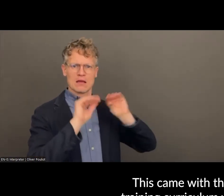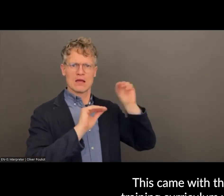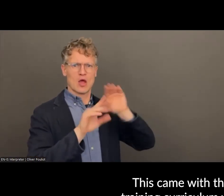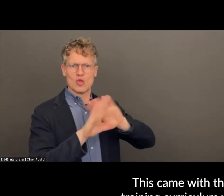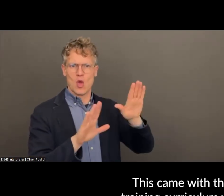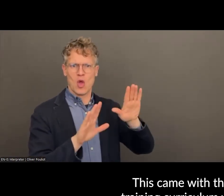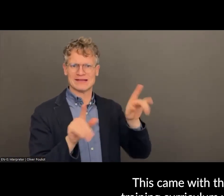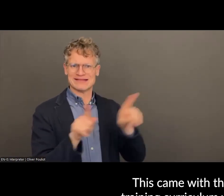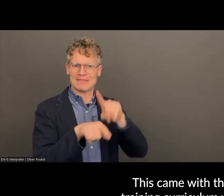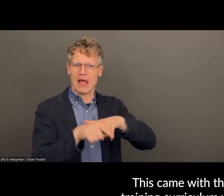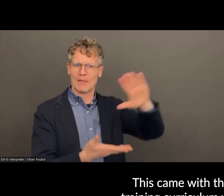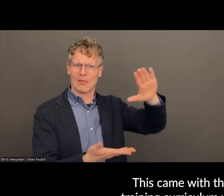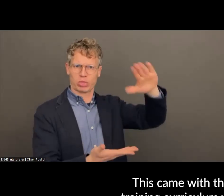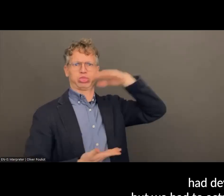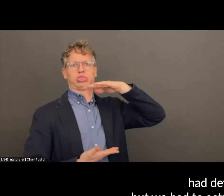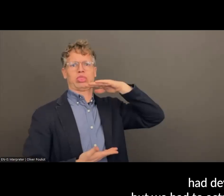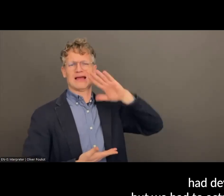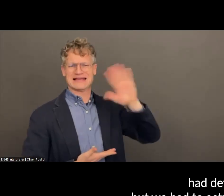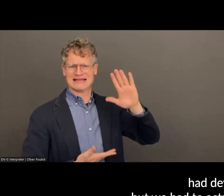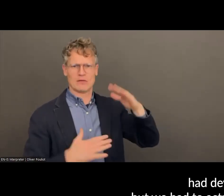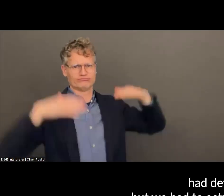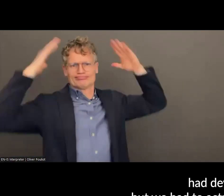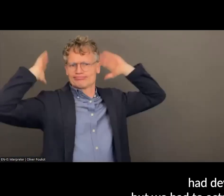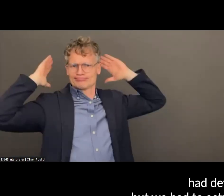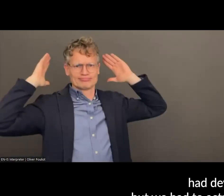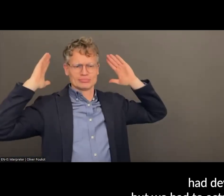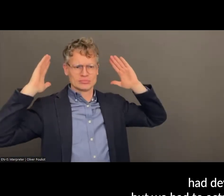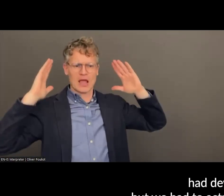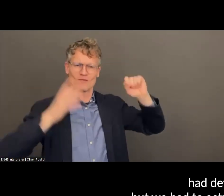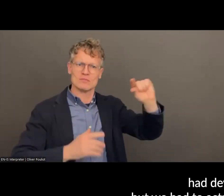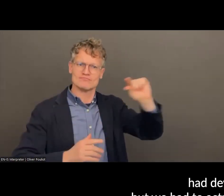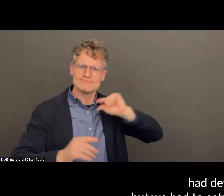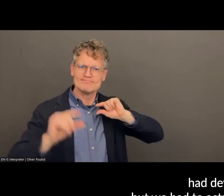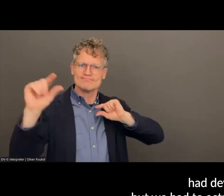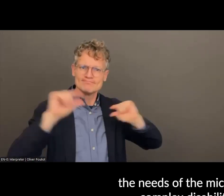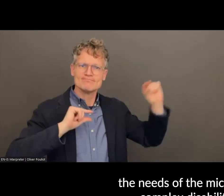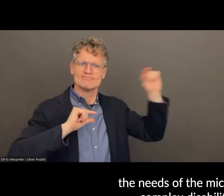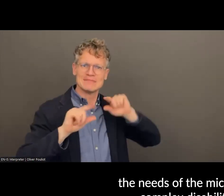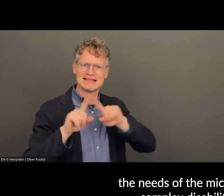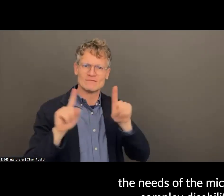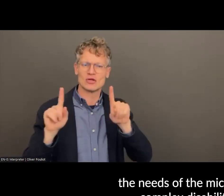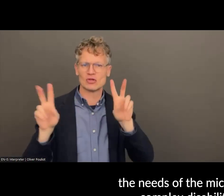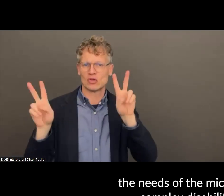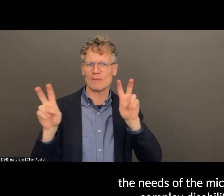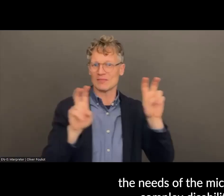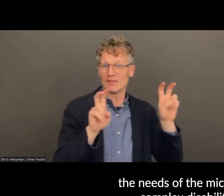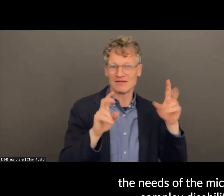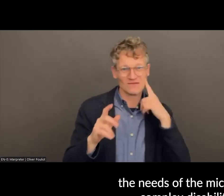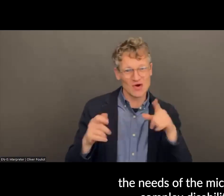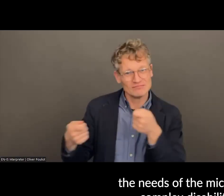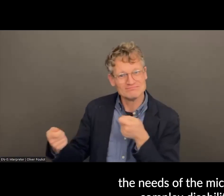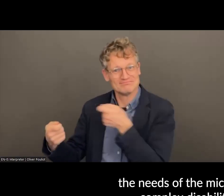training curriculum, which the consortium had developed, but we had to actually adapt it to suit the needs of the